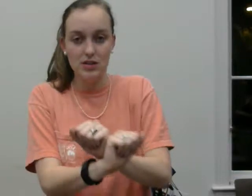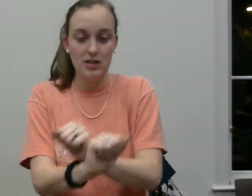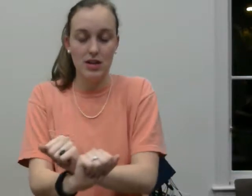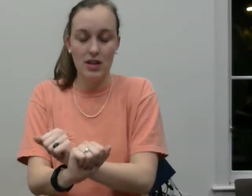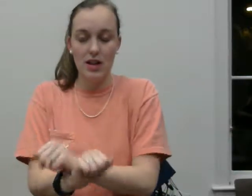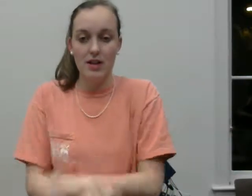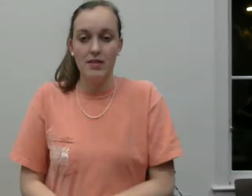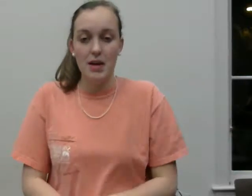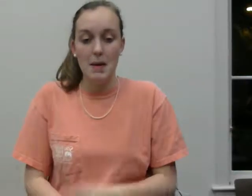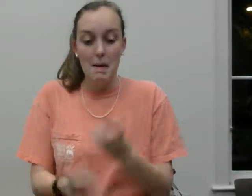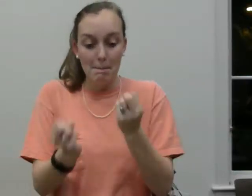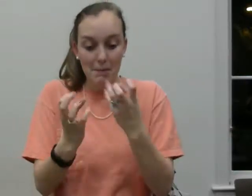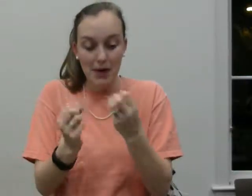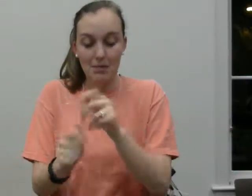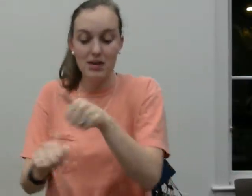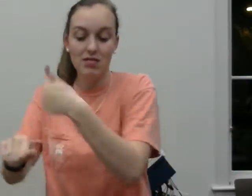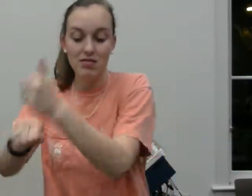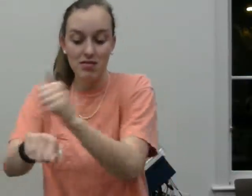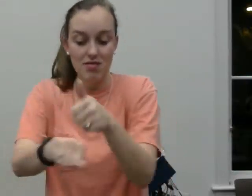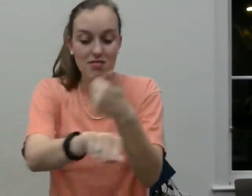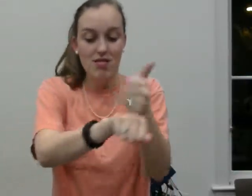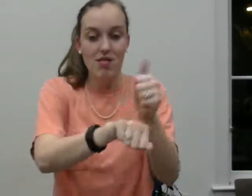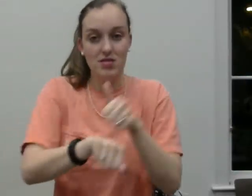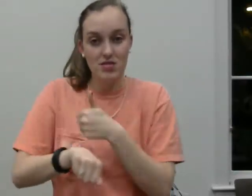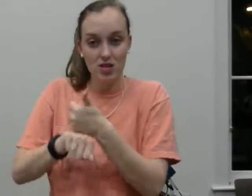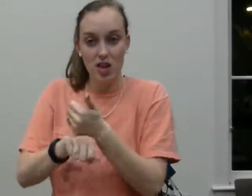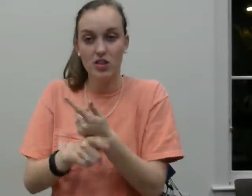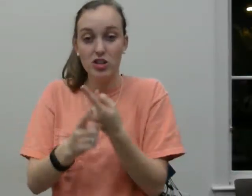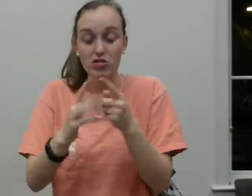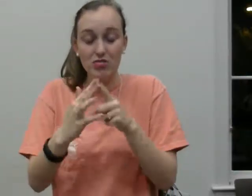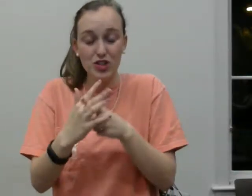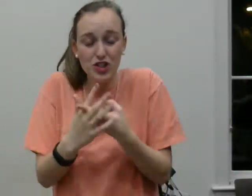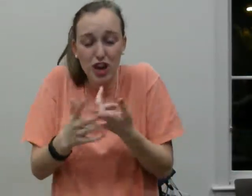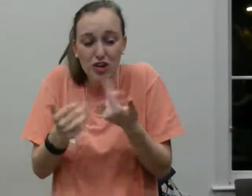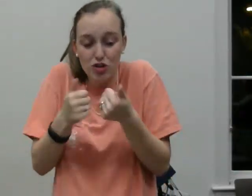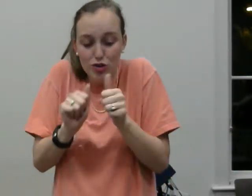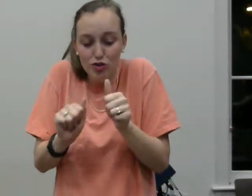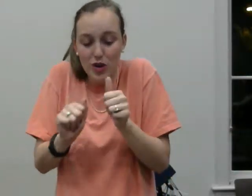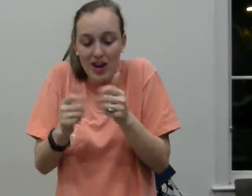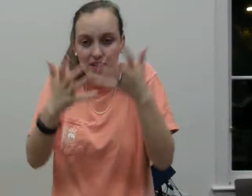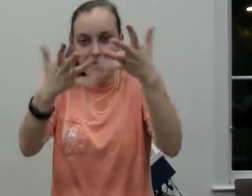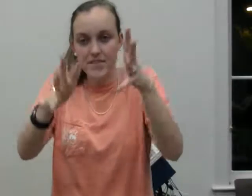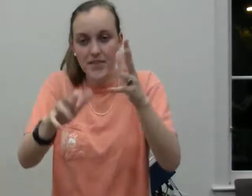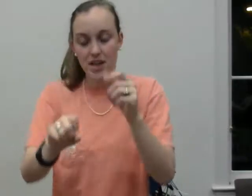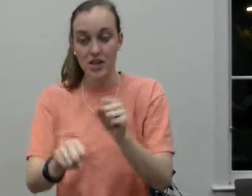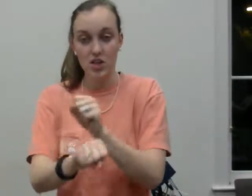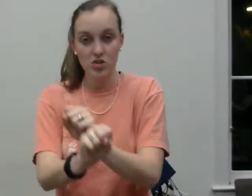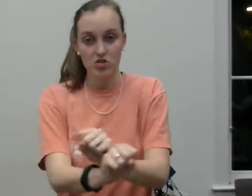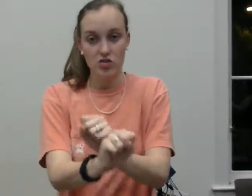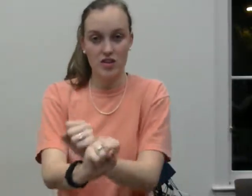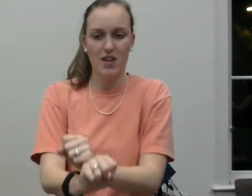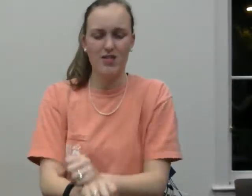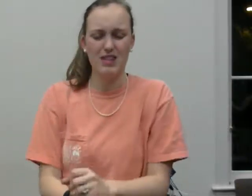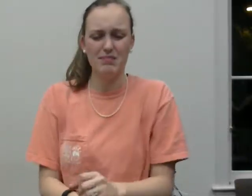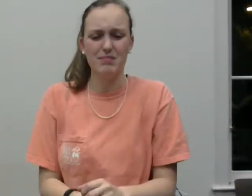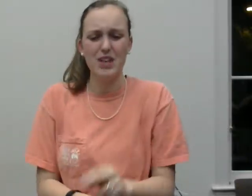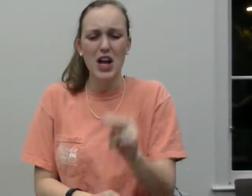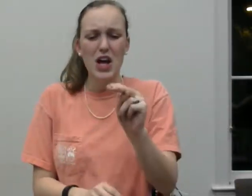colonies began to take steps to end slavery, particularly in New England. They took these steps to end slavery, to abolish